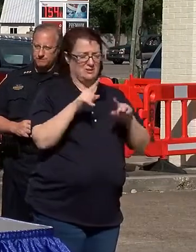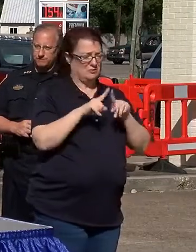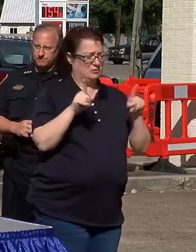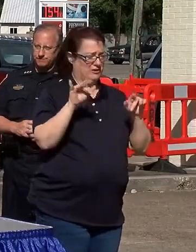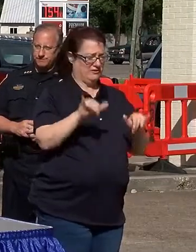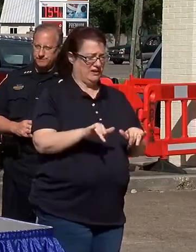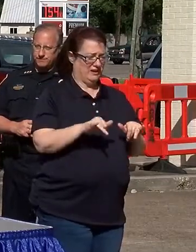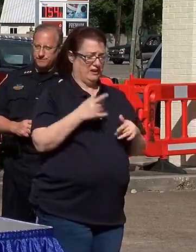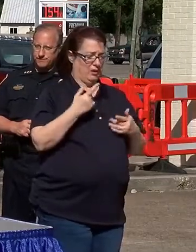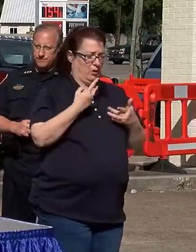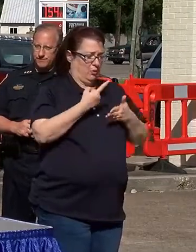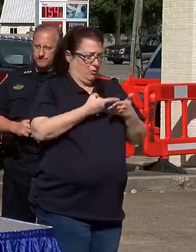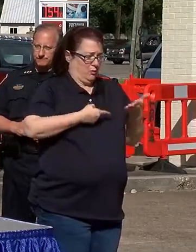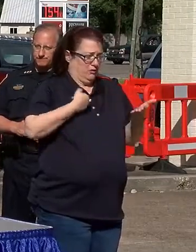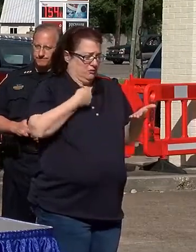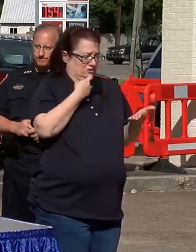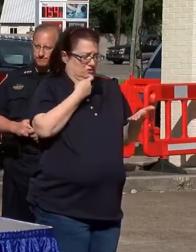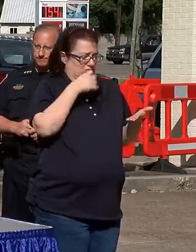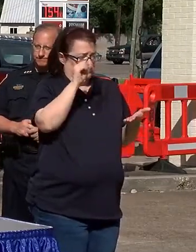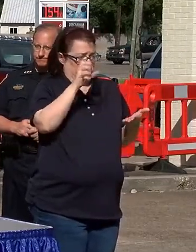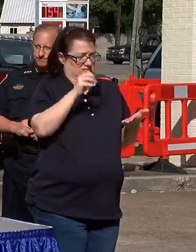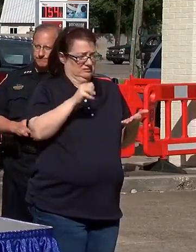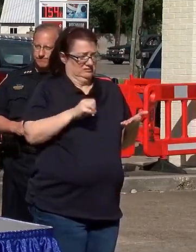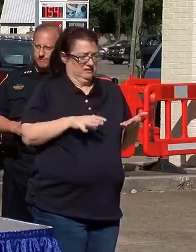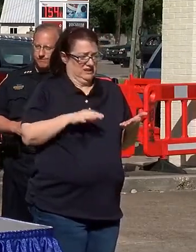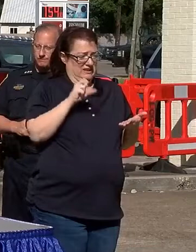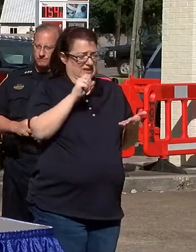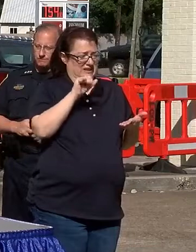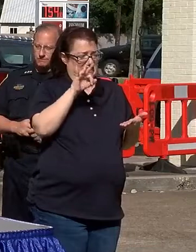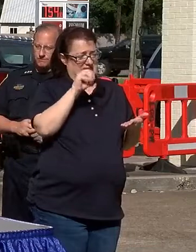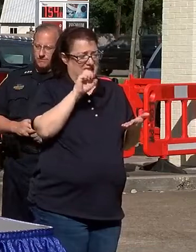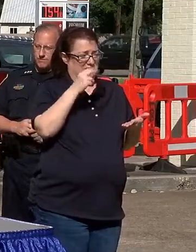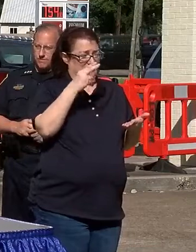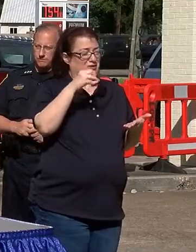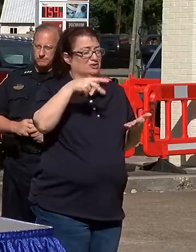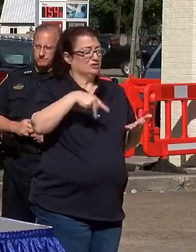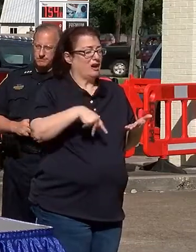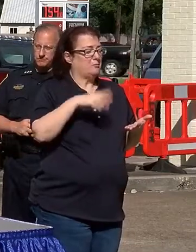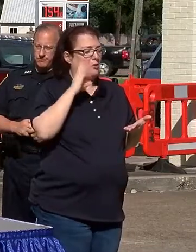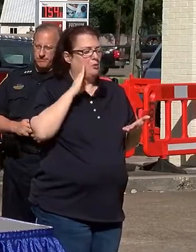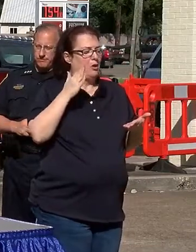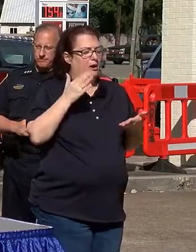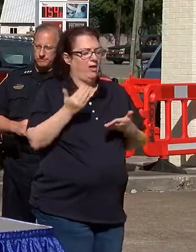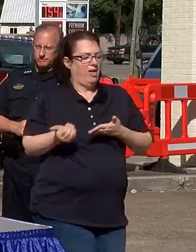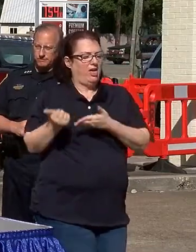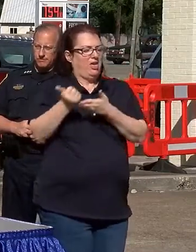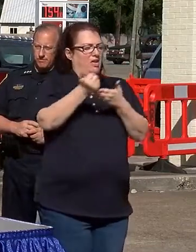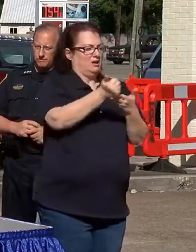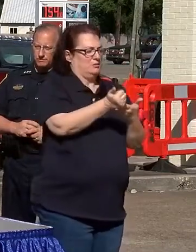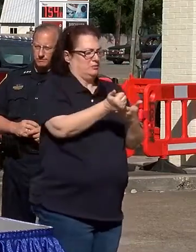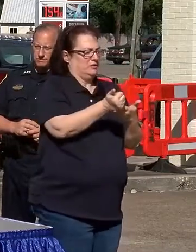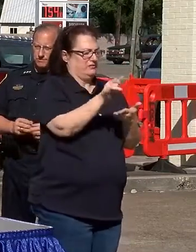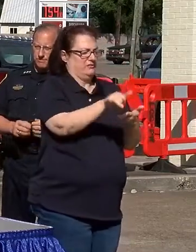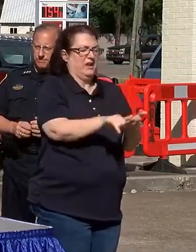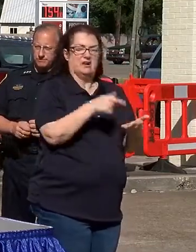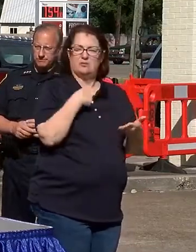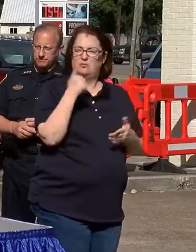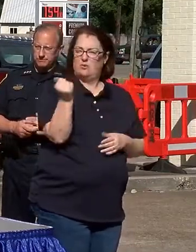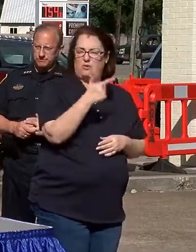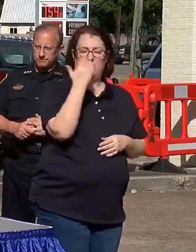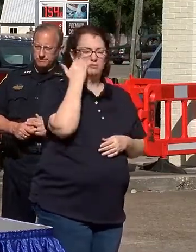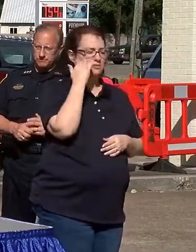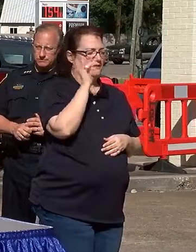Shop guideline and guidance will help our economy get ahead of that curve. You know, we all know the flattening